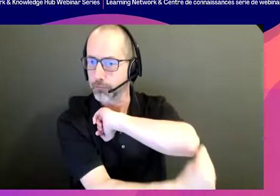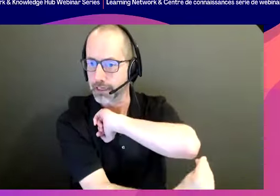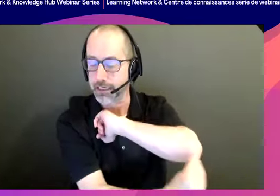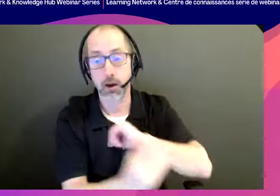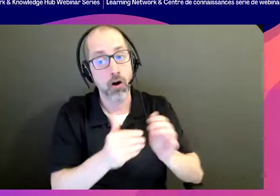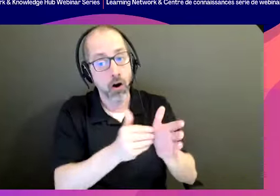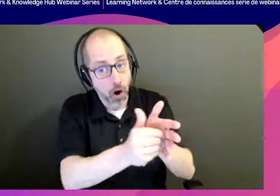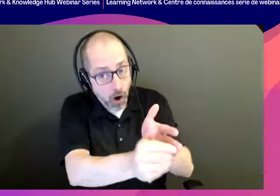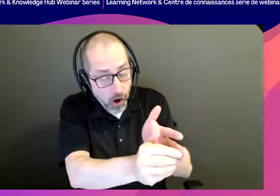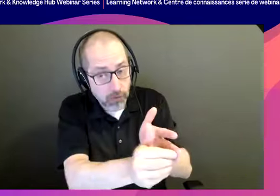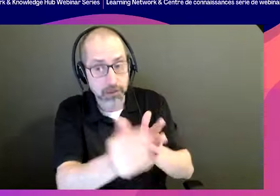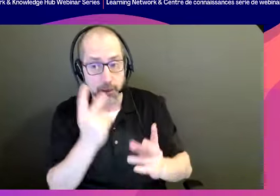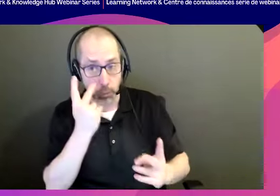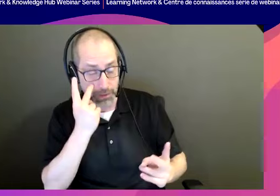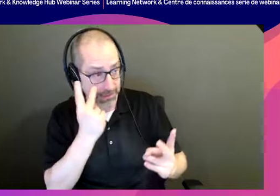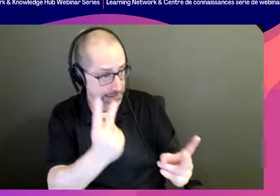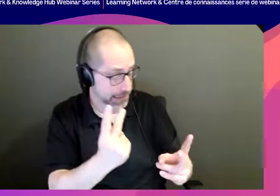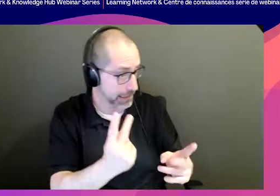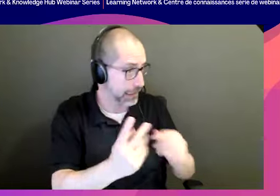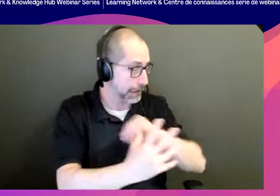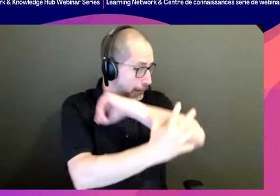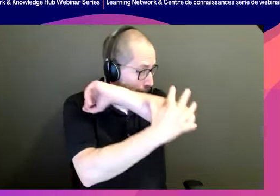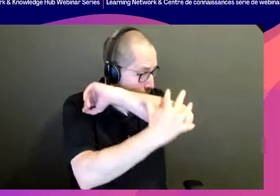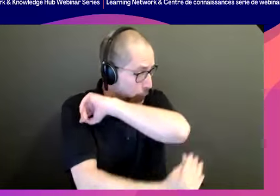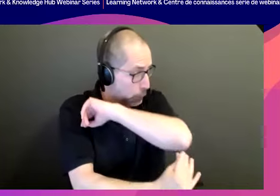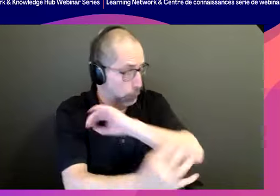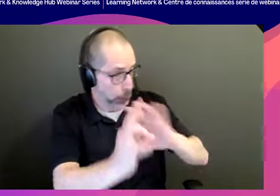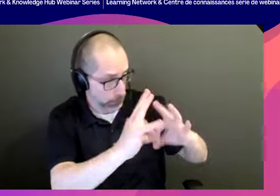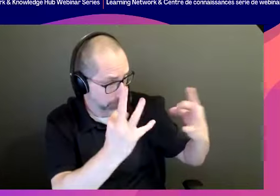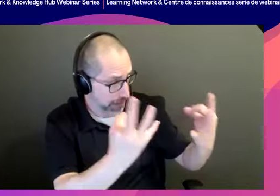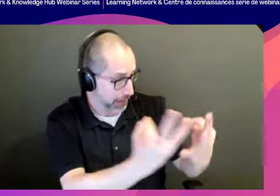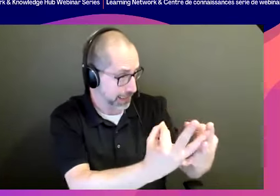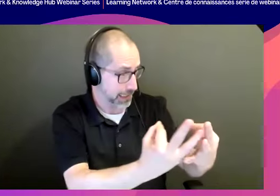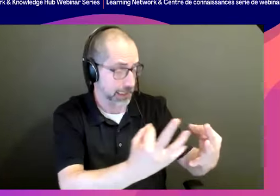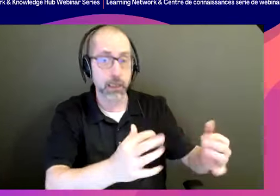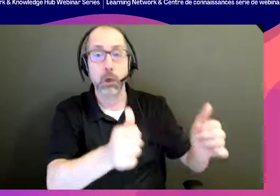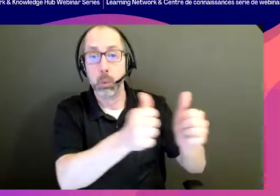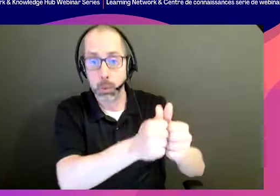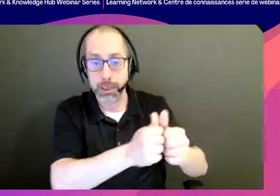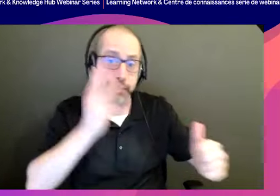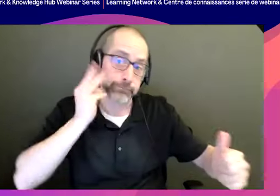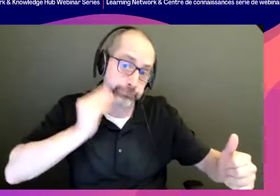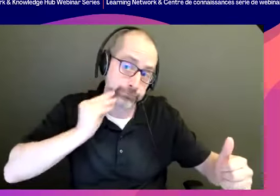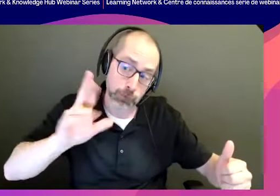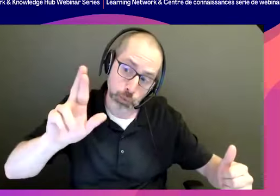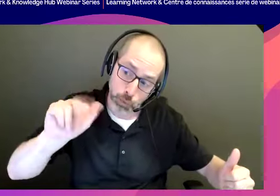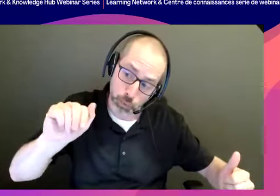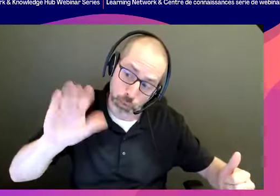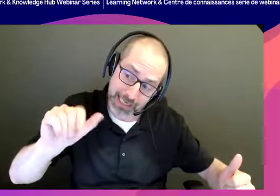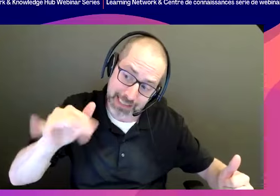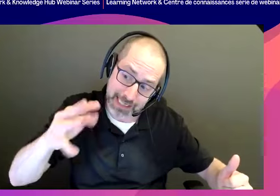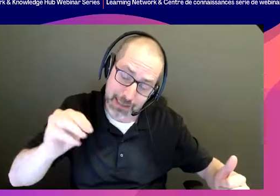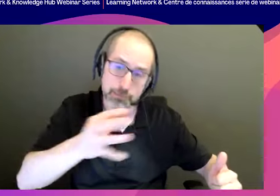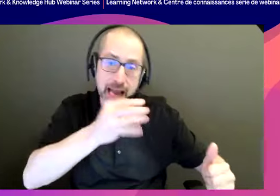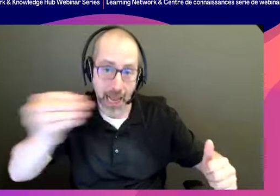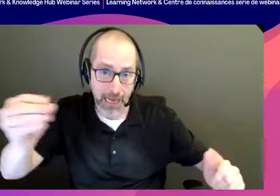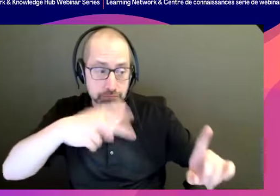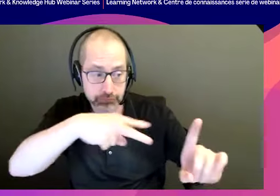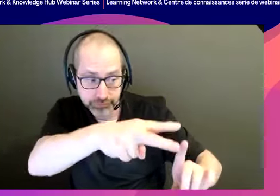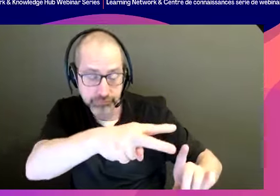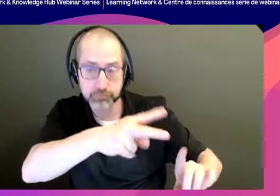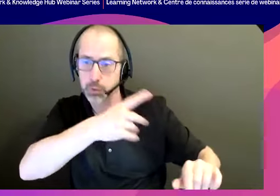who live in poverty and also suffer racism and stigma. People jump